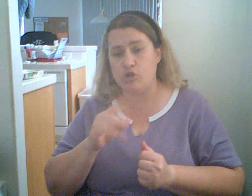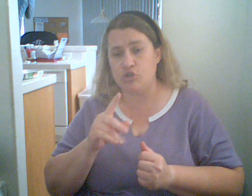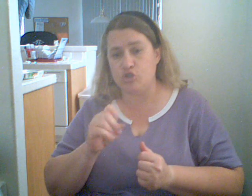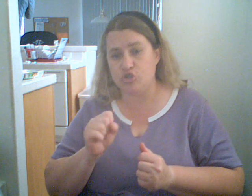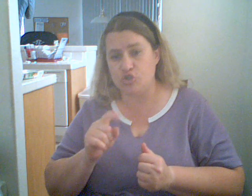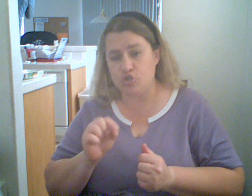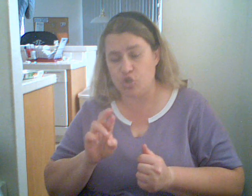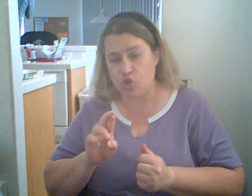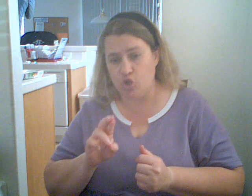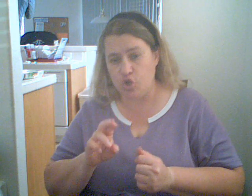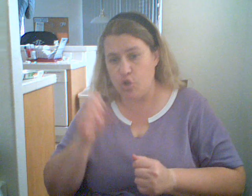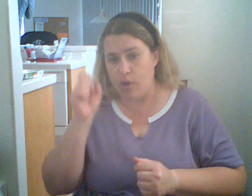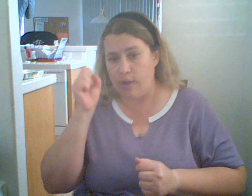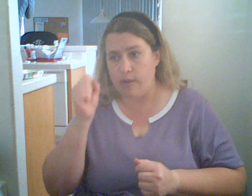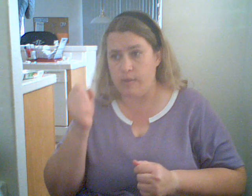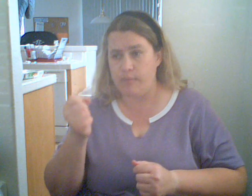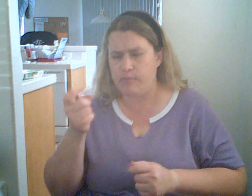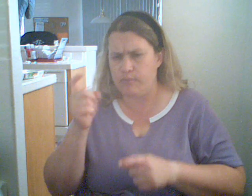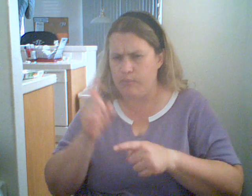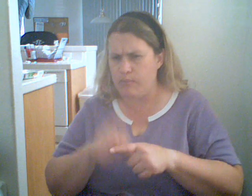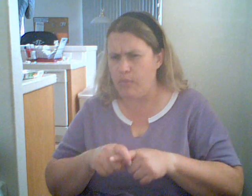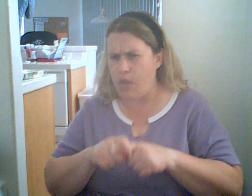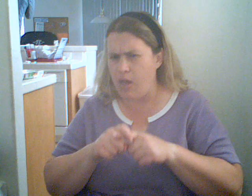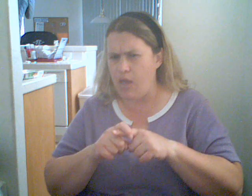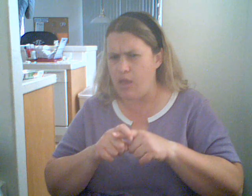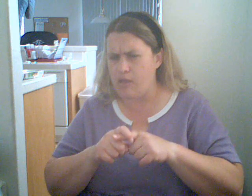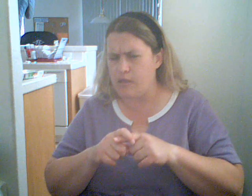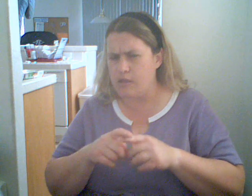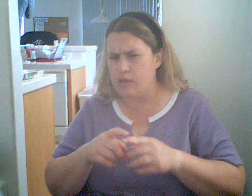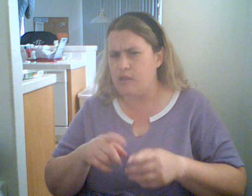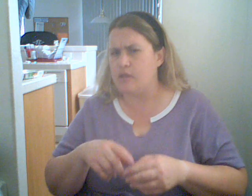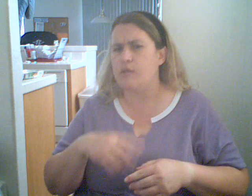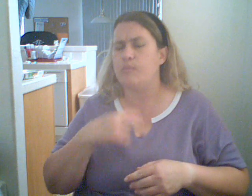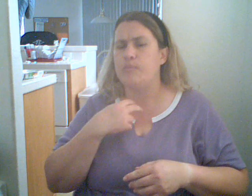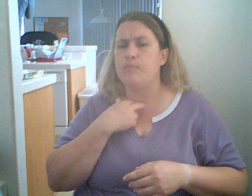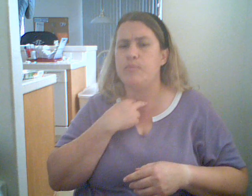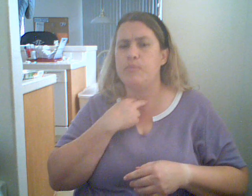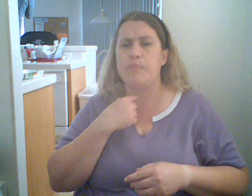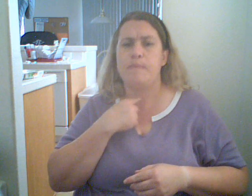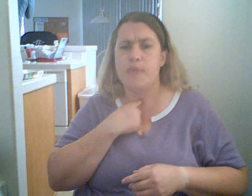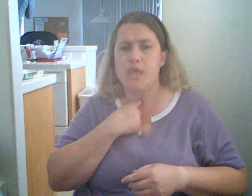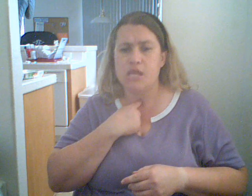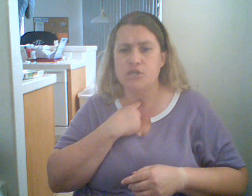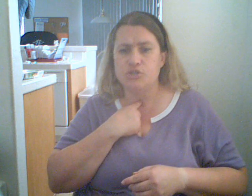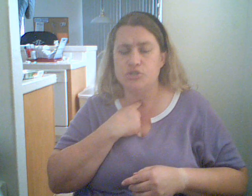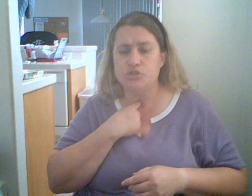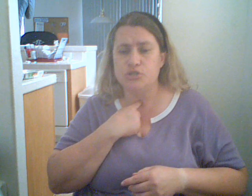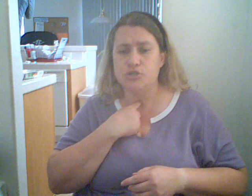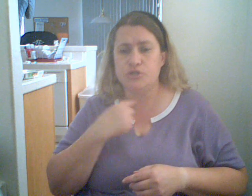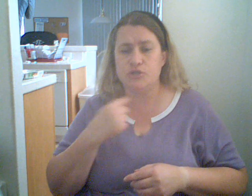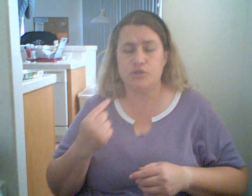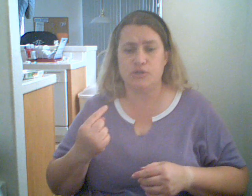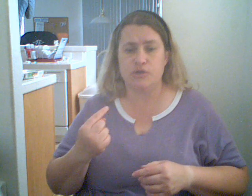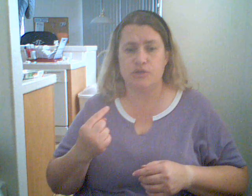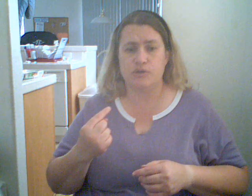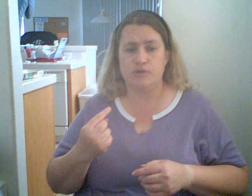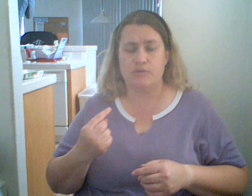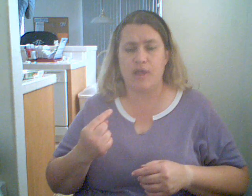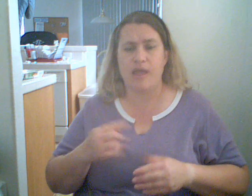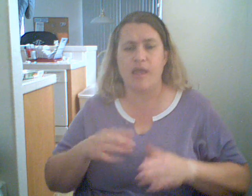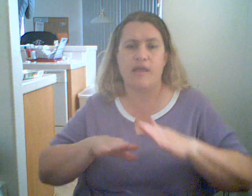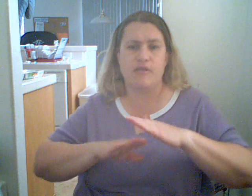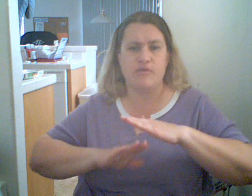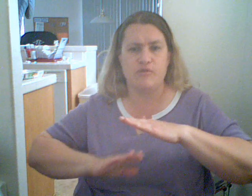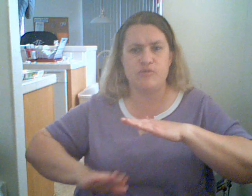rhythm, intonation, pitch, and other suprasegmental features.